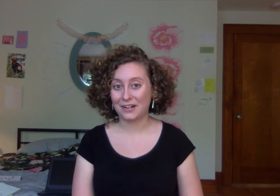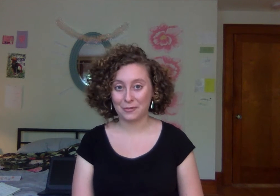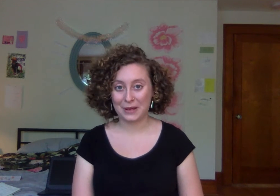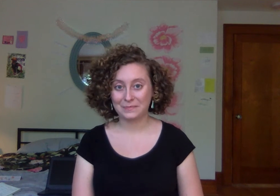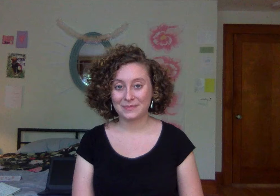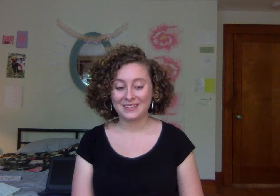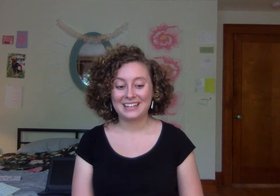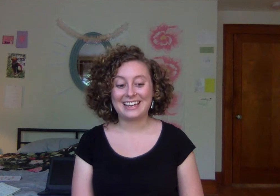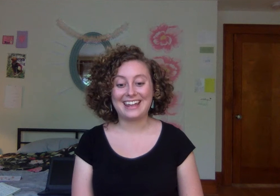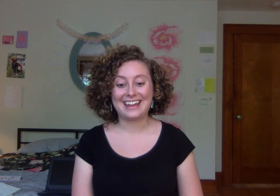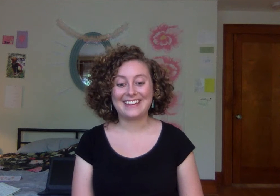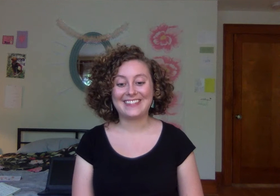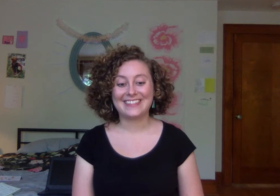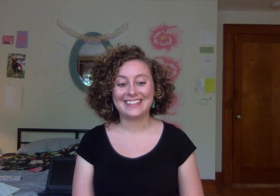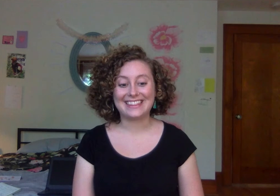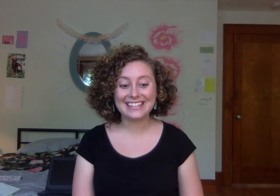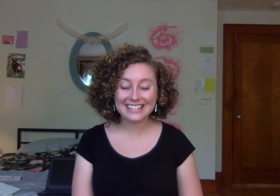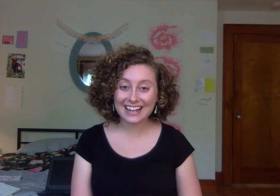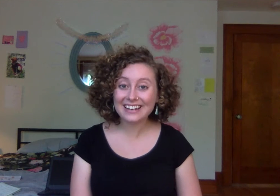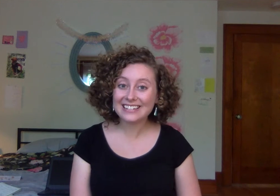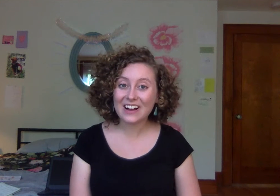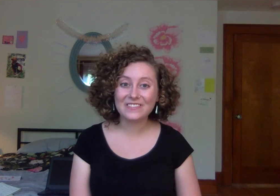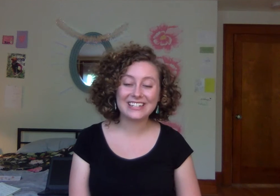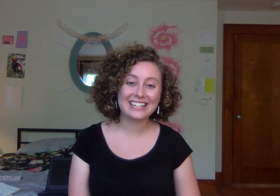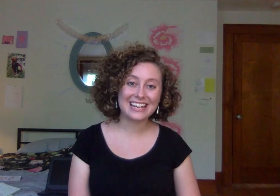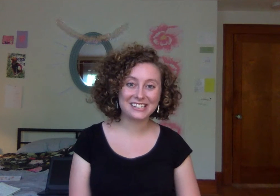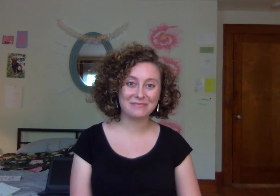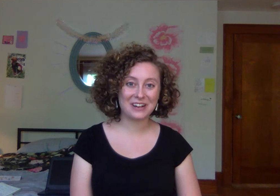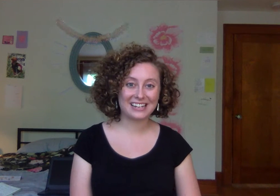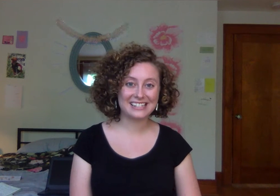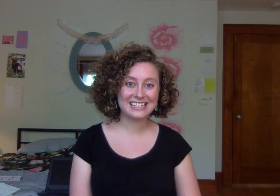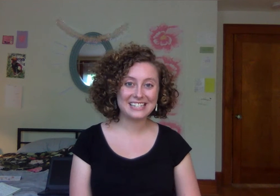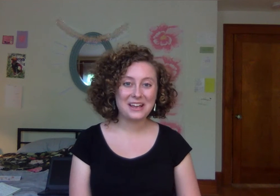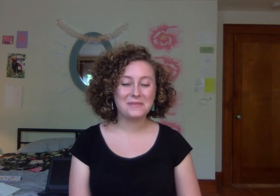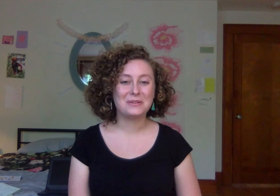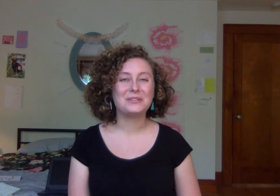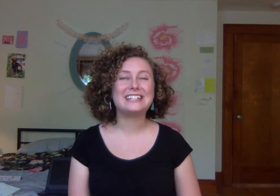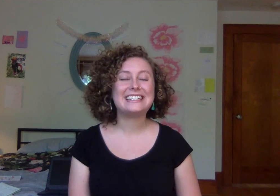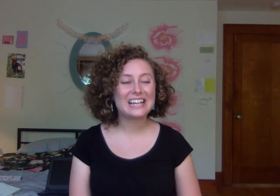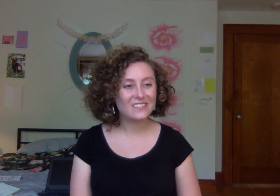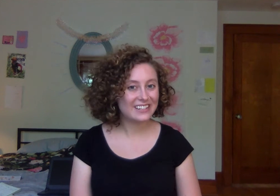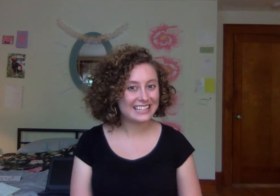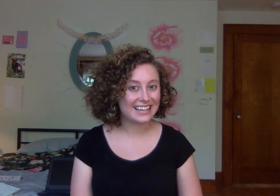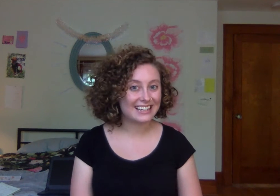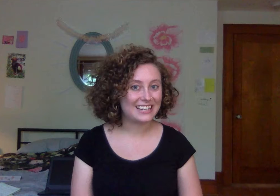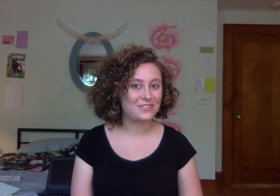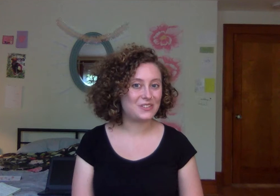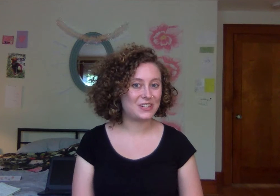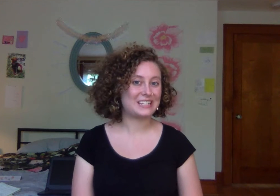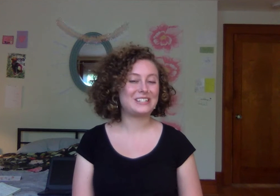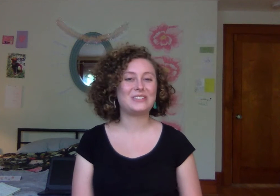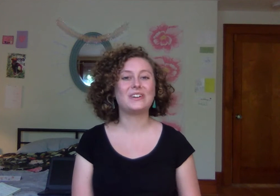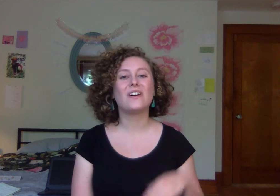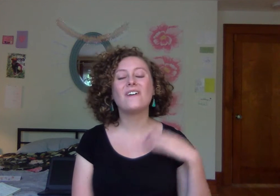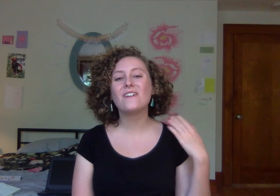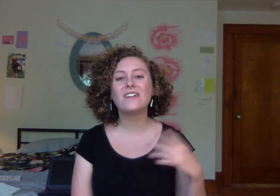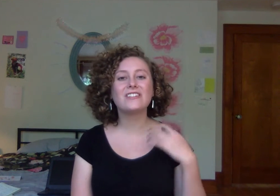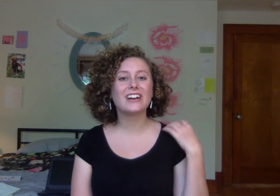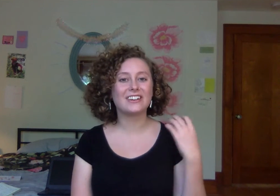alphabet. And this is kind of tough, it takes some practice, but you can definitely get it if you just do it over and over